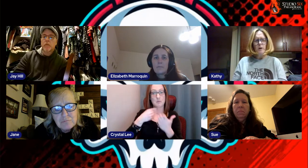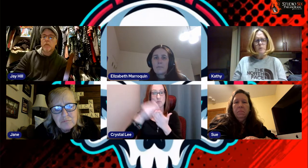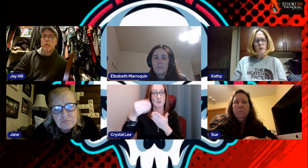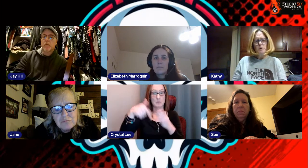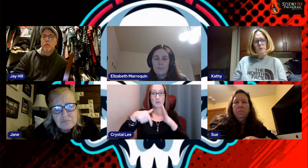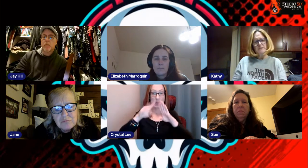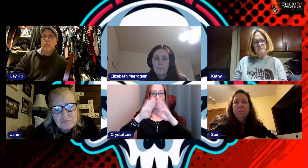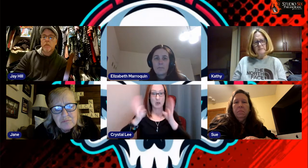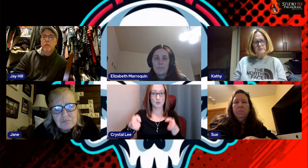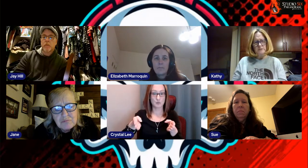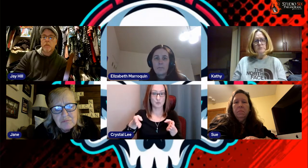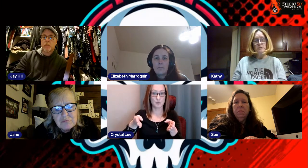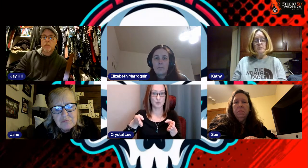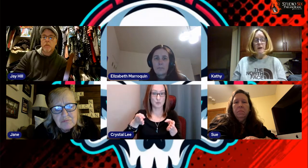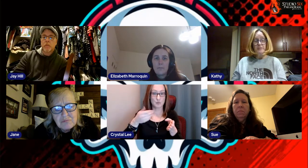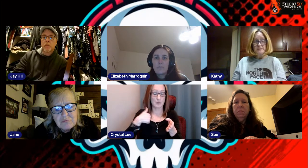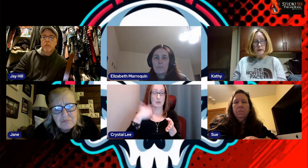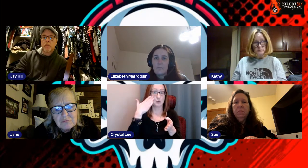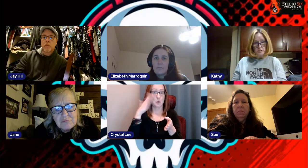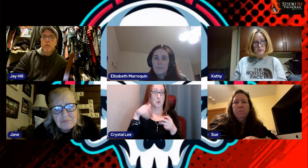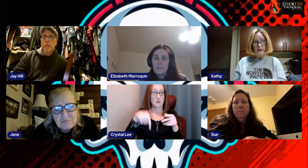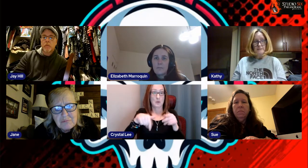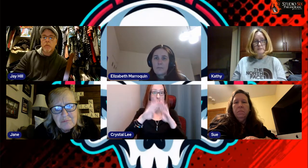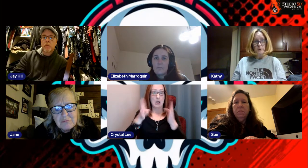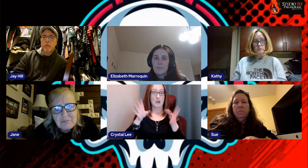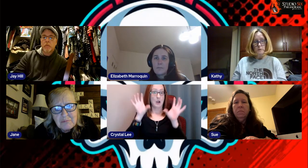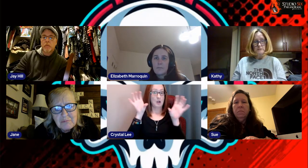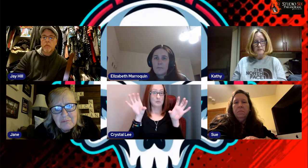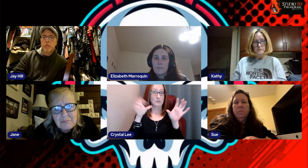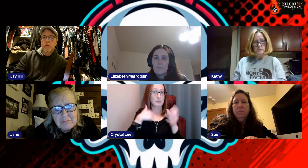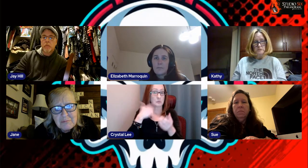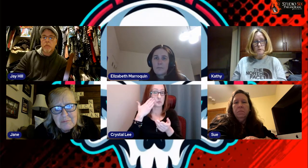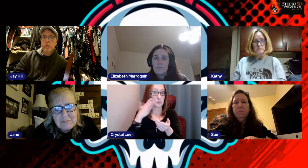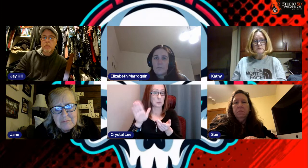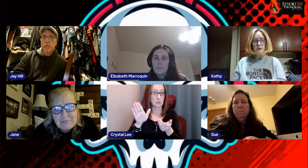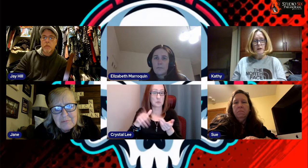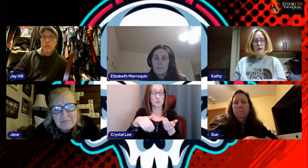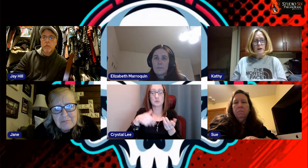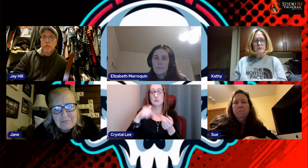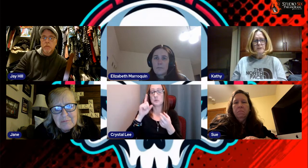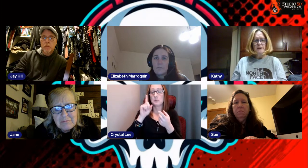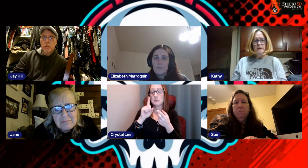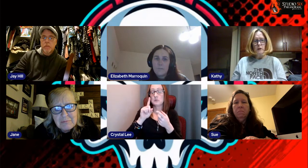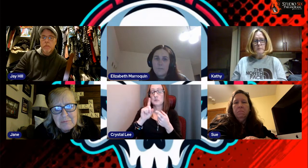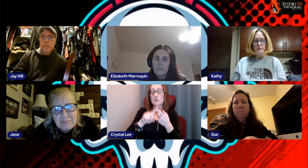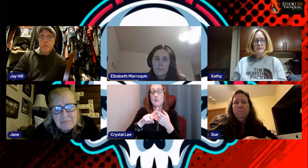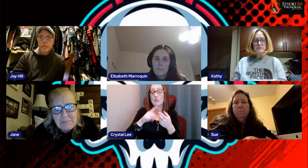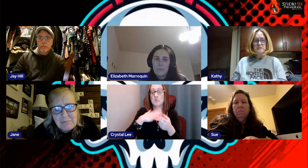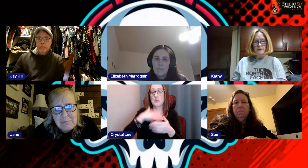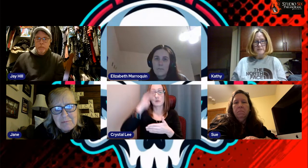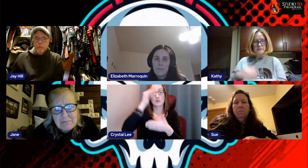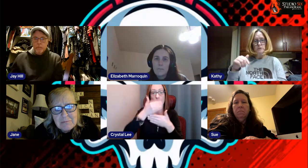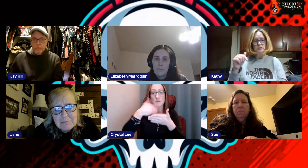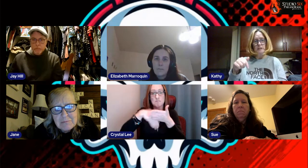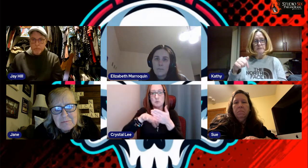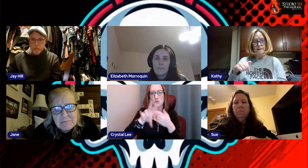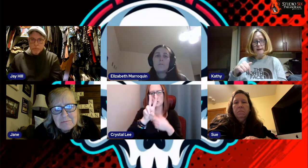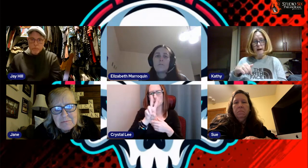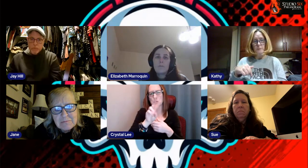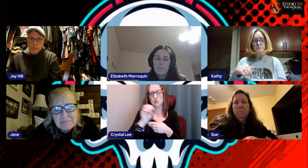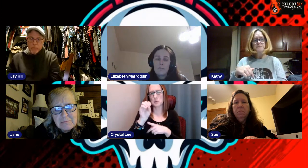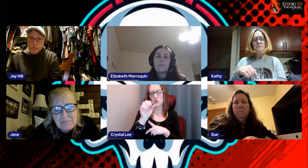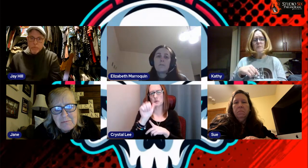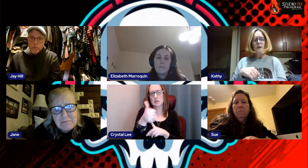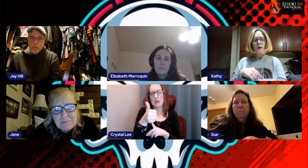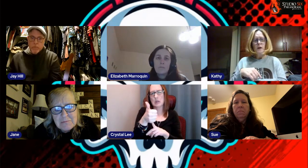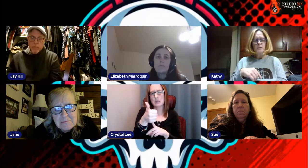Until about 27 years, when she bought this house that she has, and about 27 years old, she didn't know about the history of this house she lived in